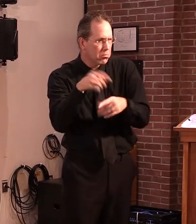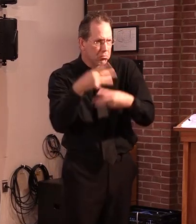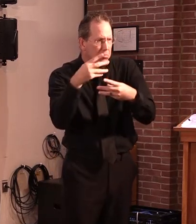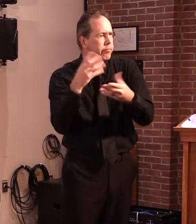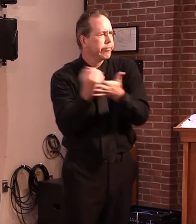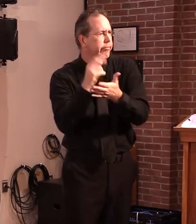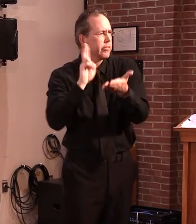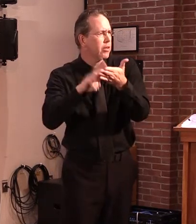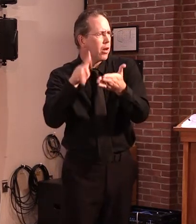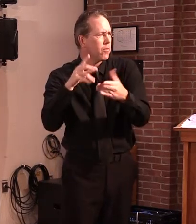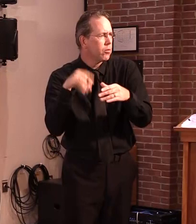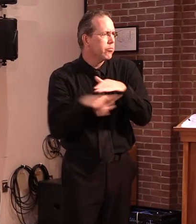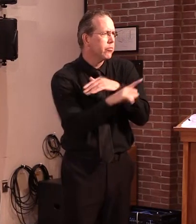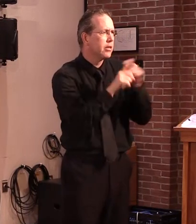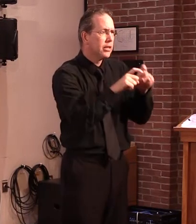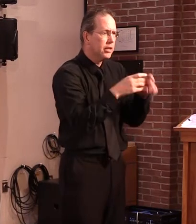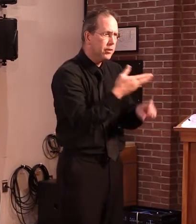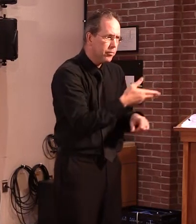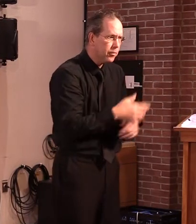vermont.force.com